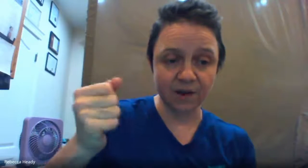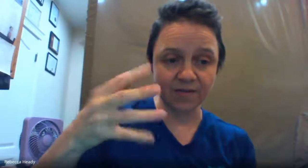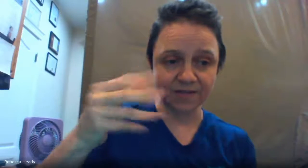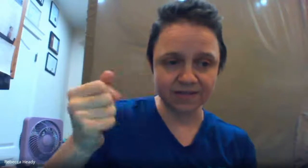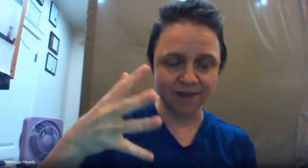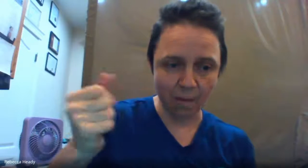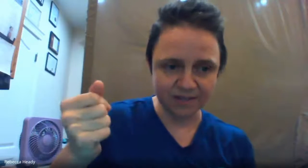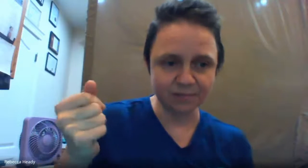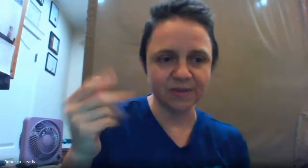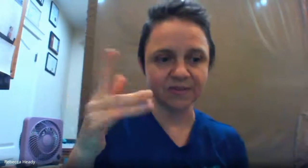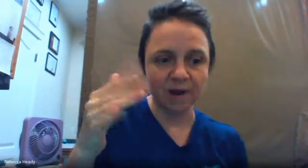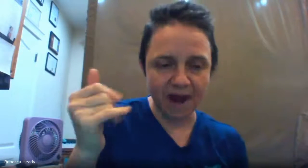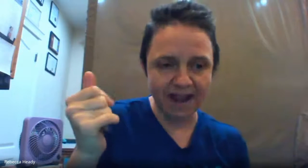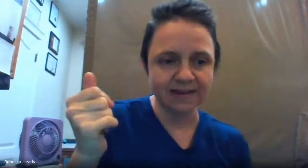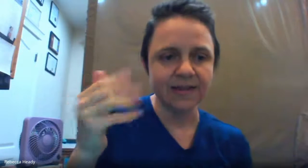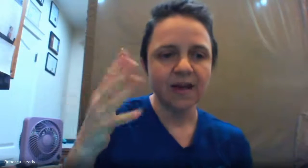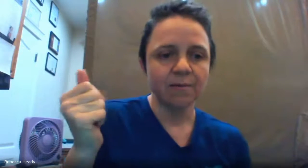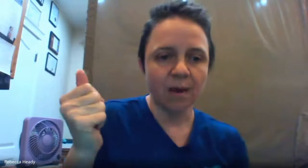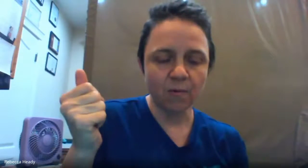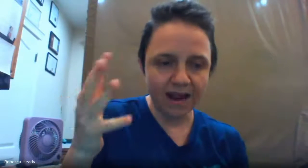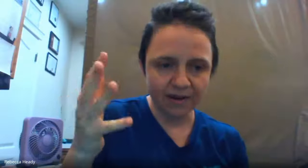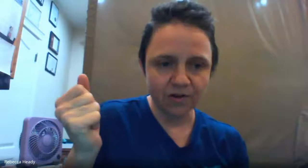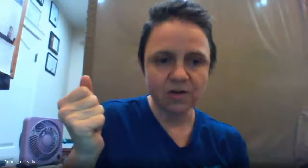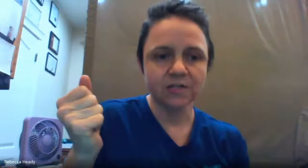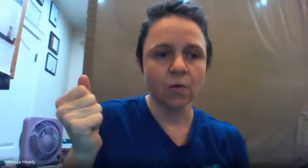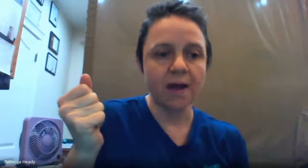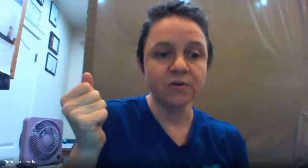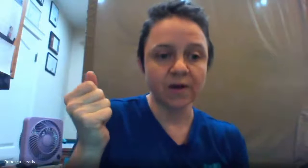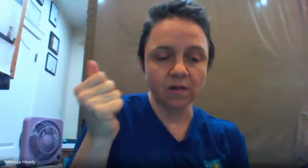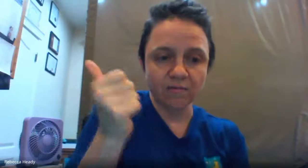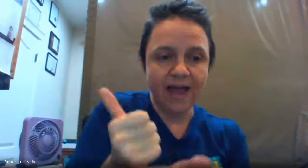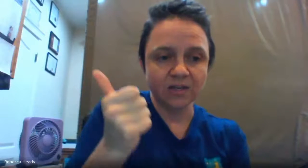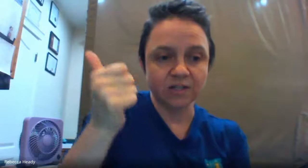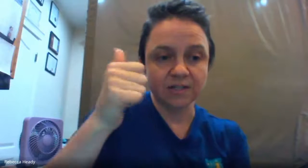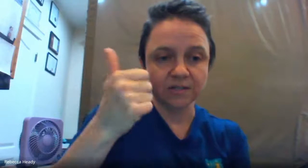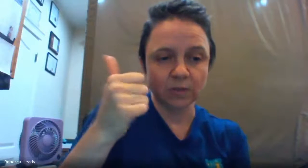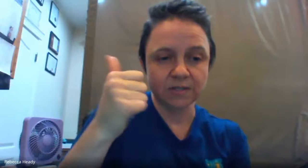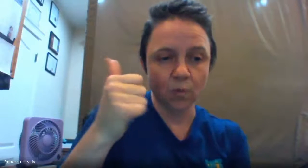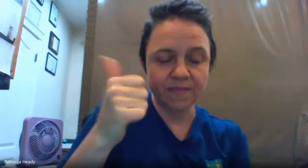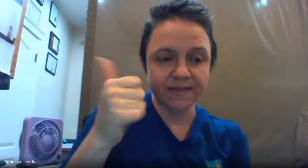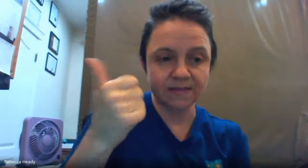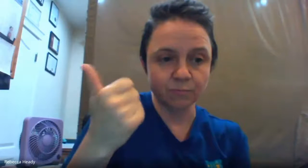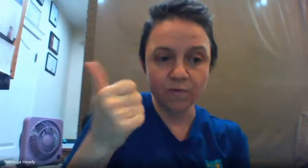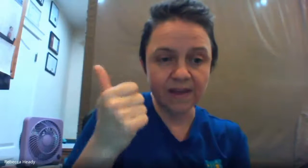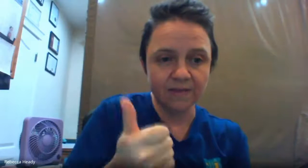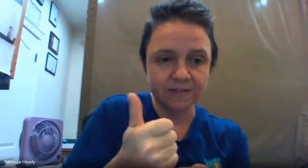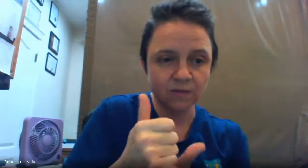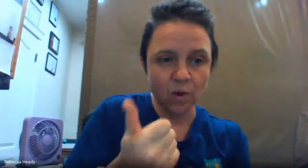the opposite, but this is my right hand. I'm a right-hander, so I'm doing all of my actions. This one's the one that's moving, and this is the one that's the